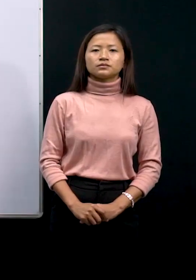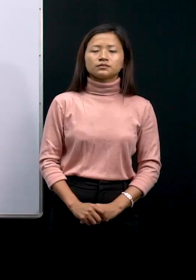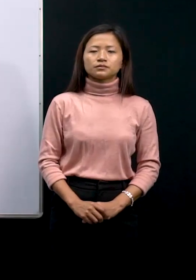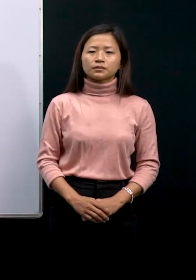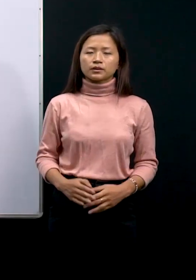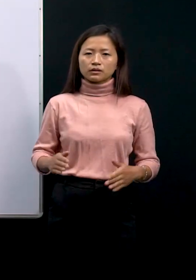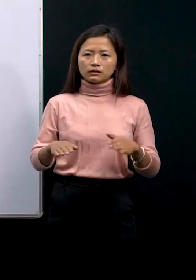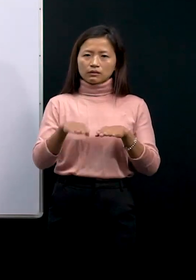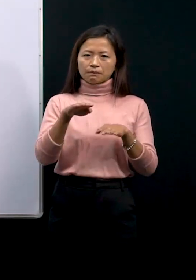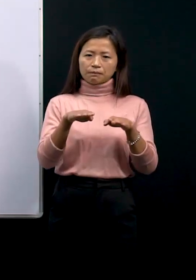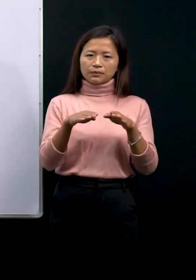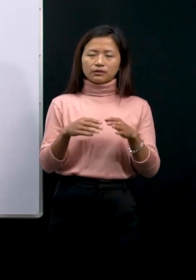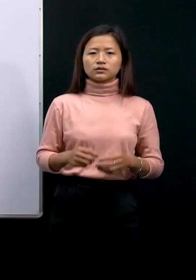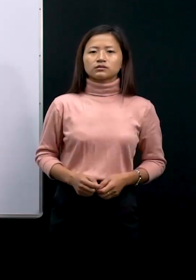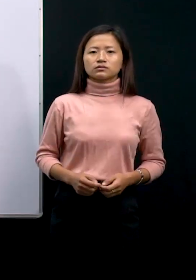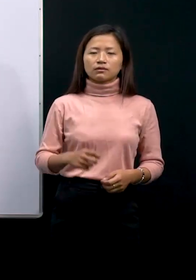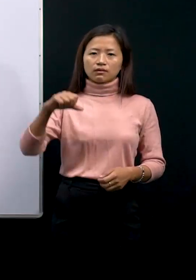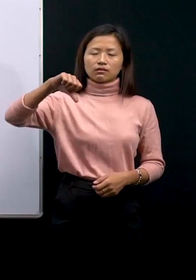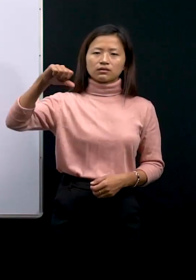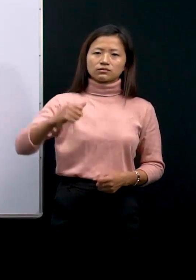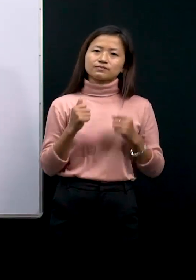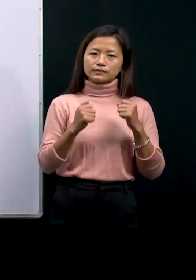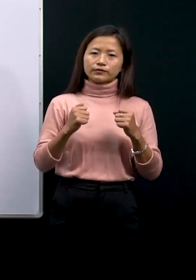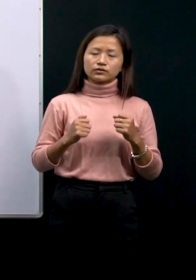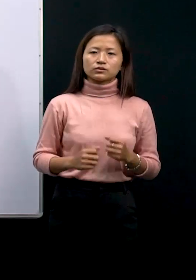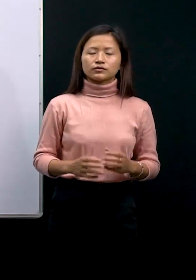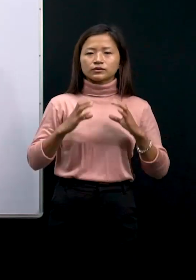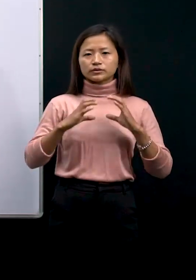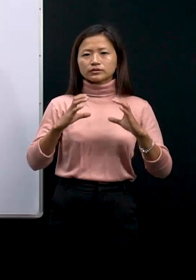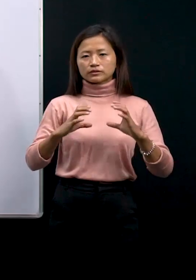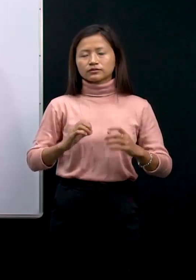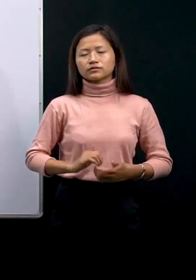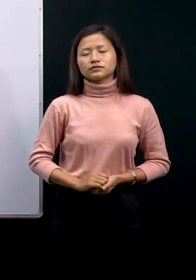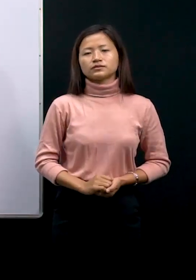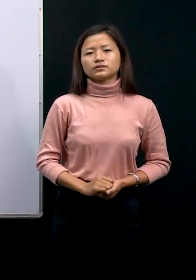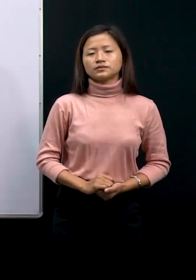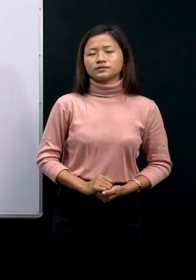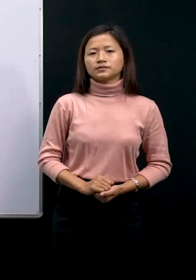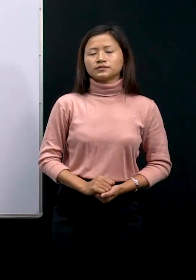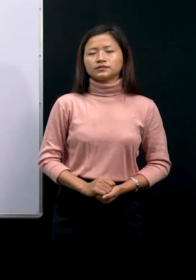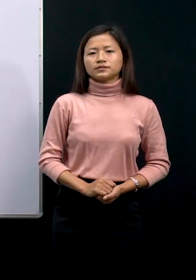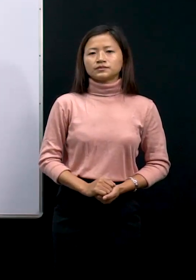comparing to question number 8, question number 9 is difficult. So you have to be very careful, okay?